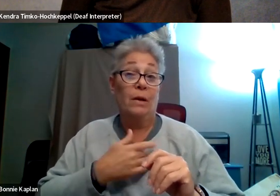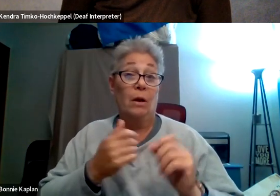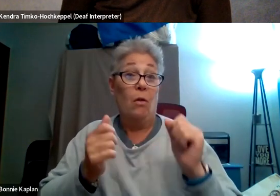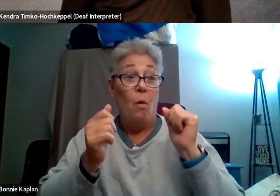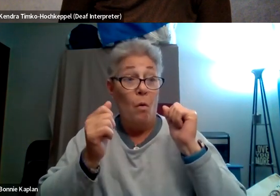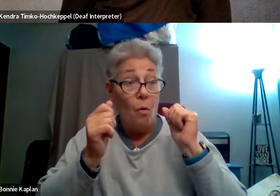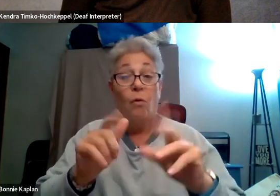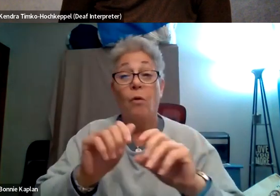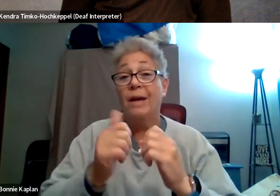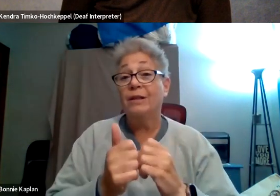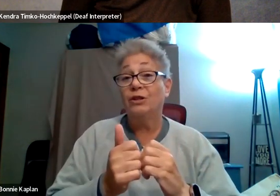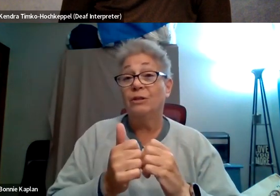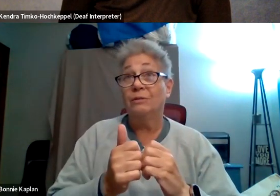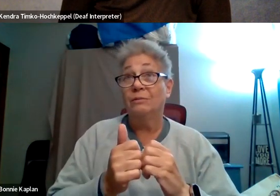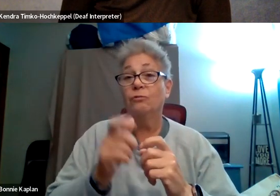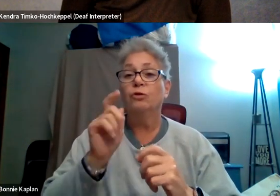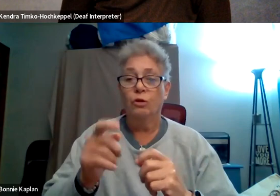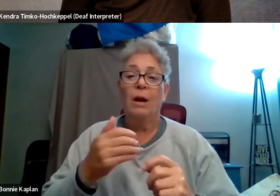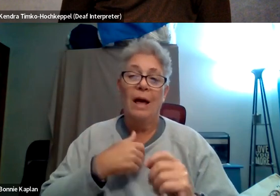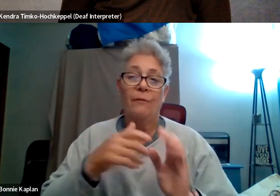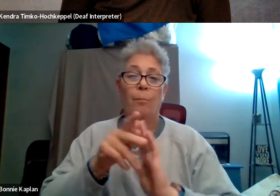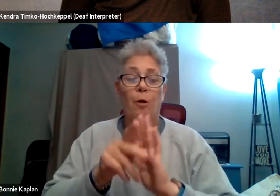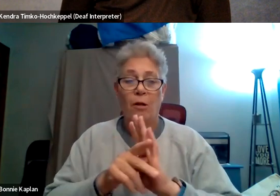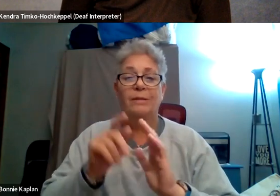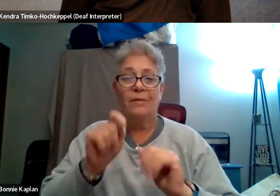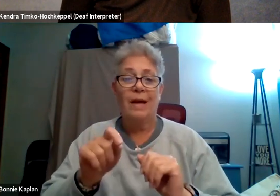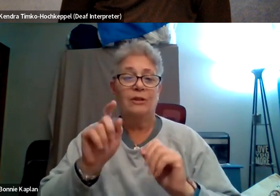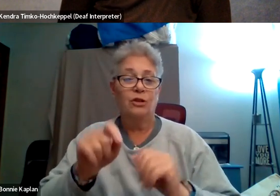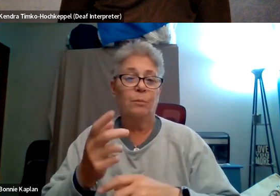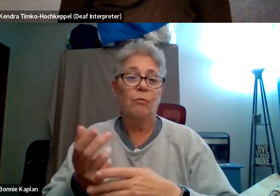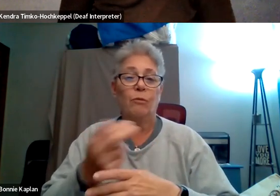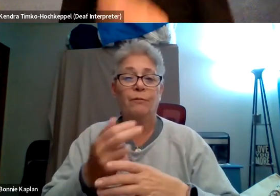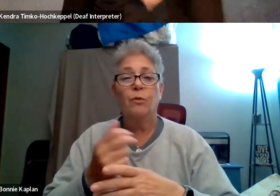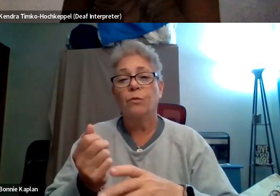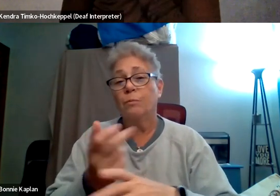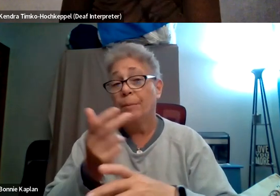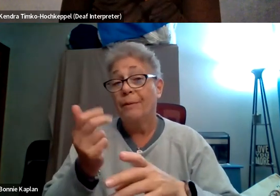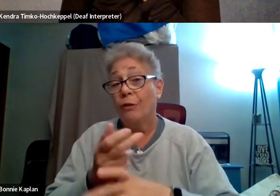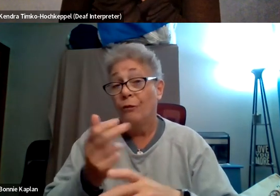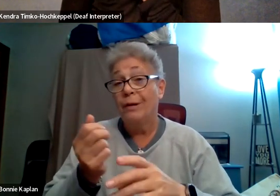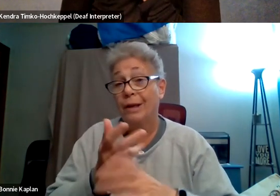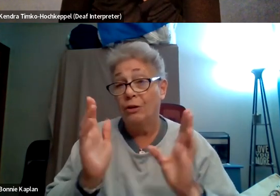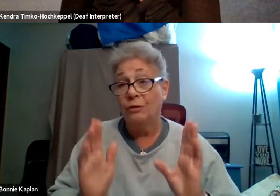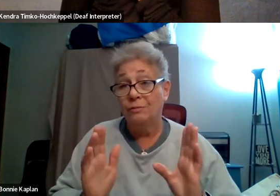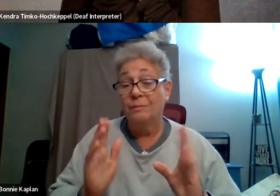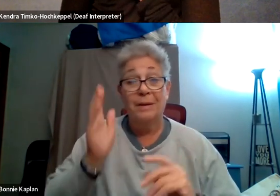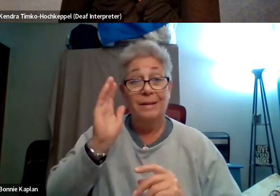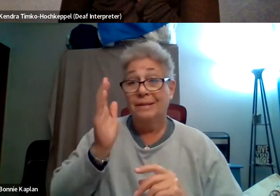they got a response there. So, all agencies should have the policies that should be reviewed every couple of years,